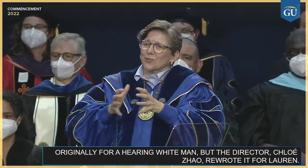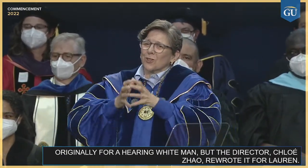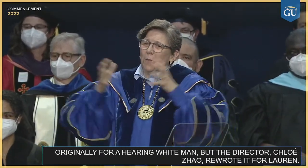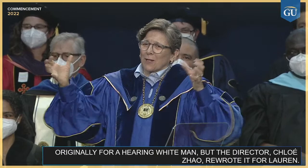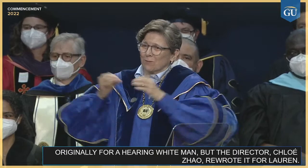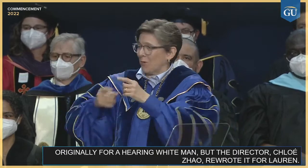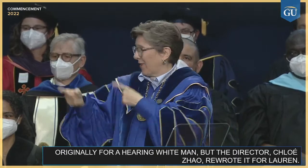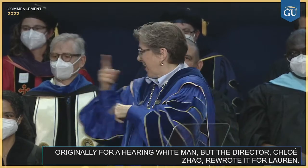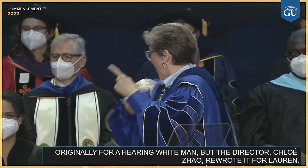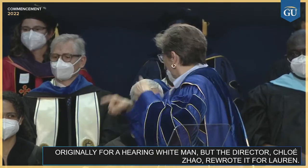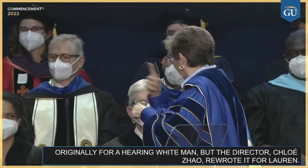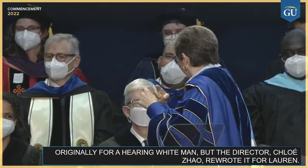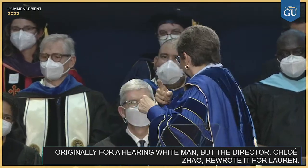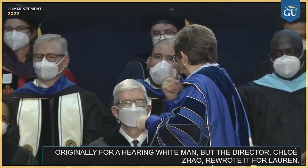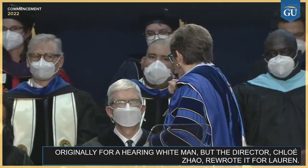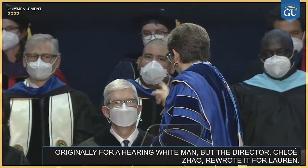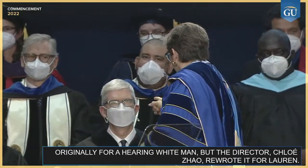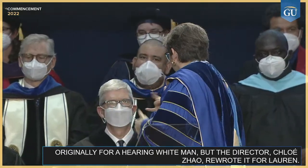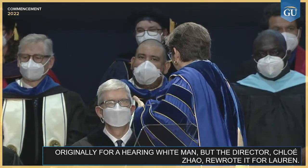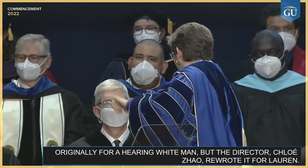And there is much more to come for Lauren.